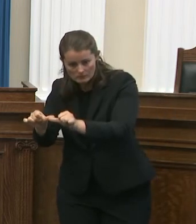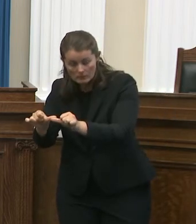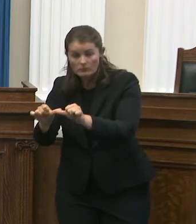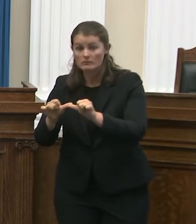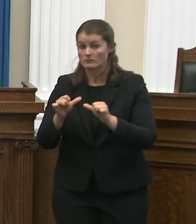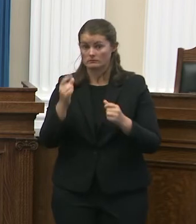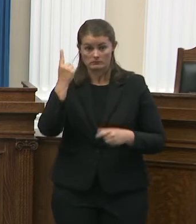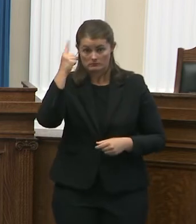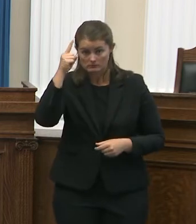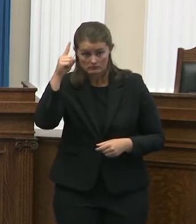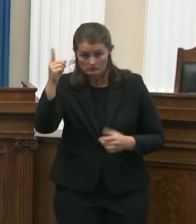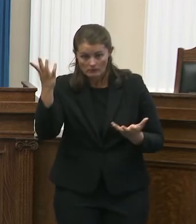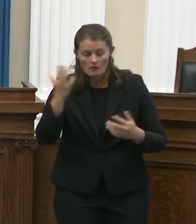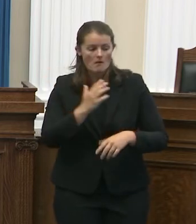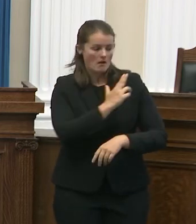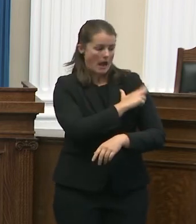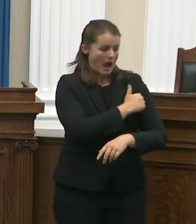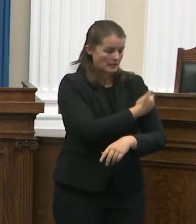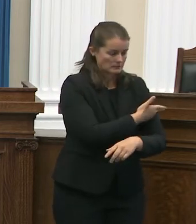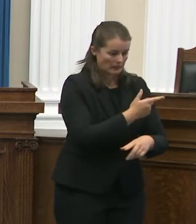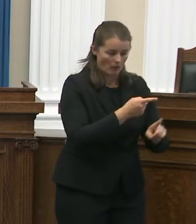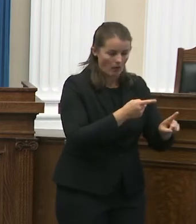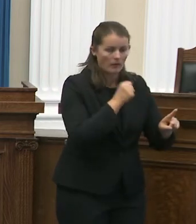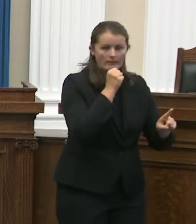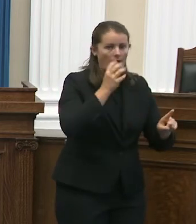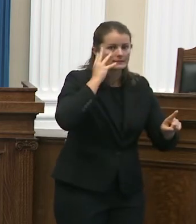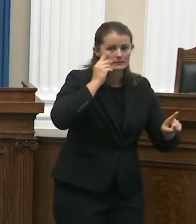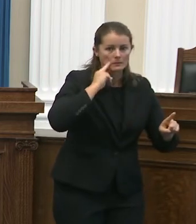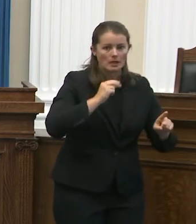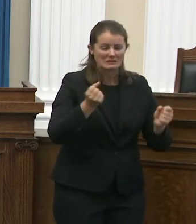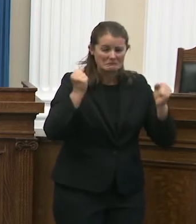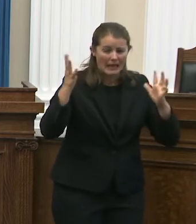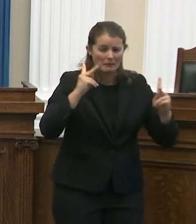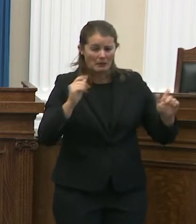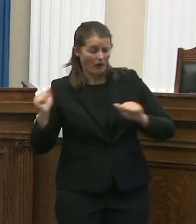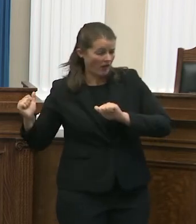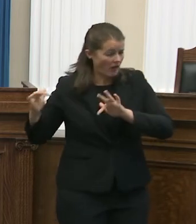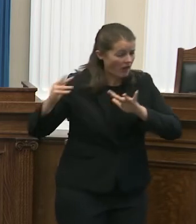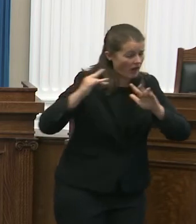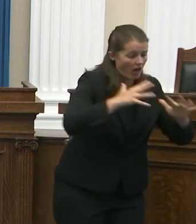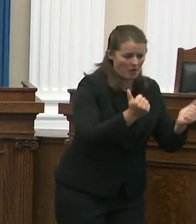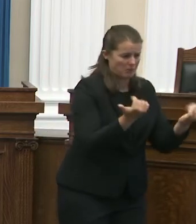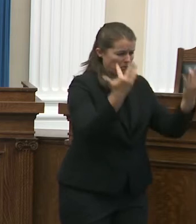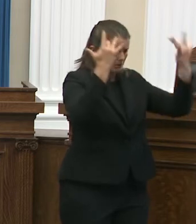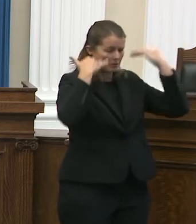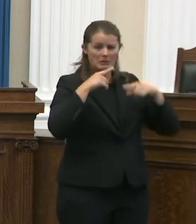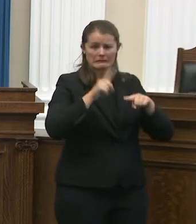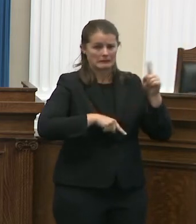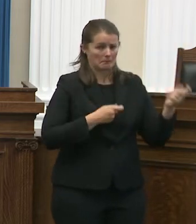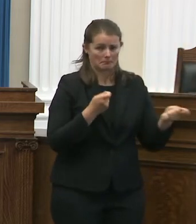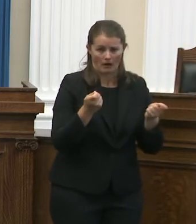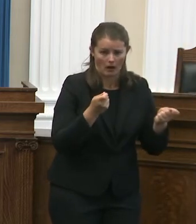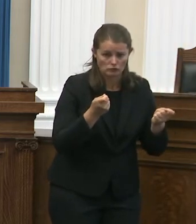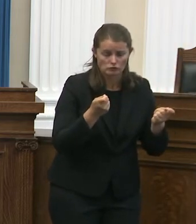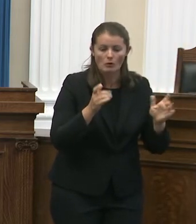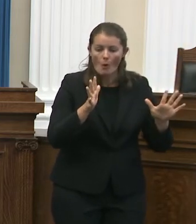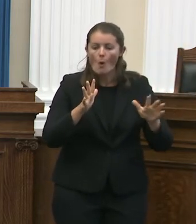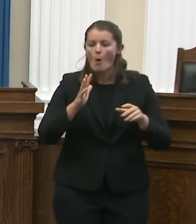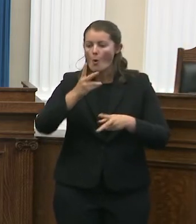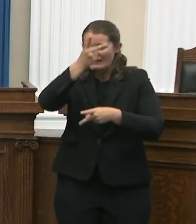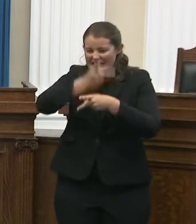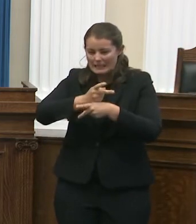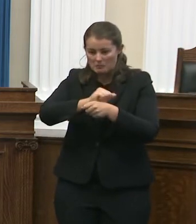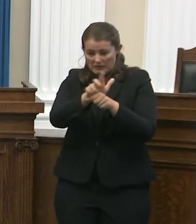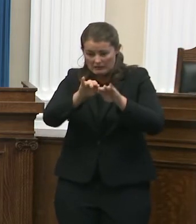analyze new trends that have shown a continuous upward trend of new cases daily. We have